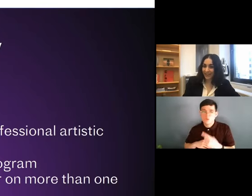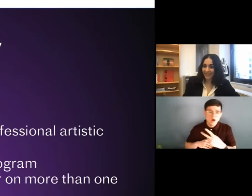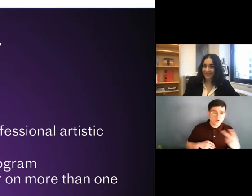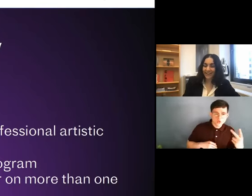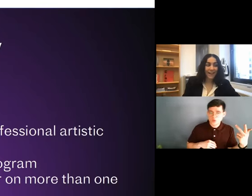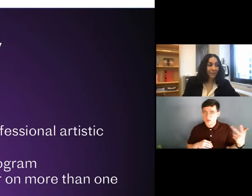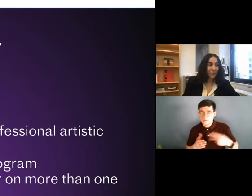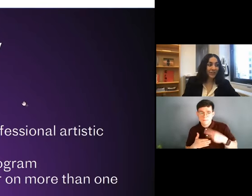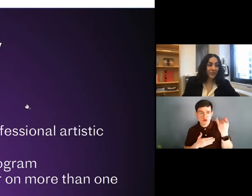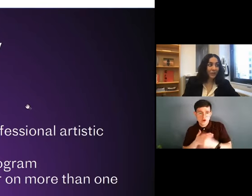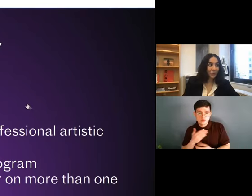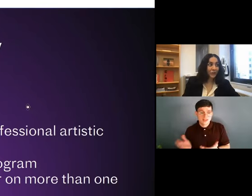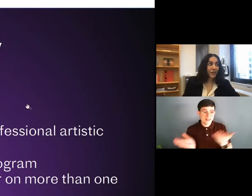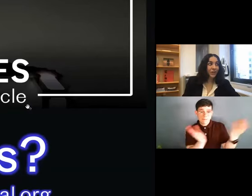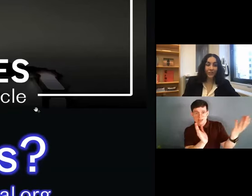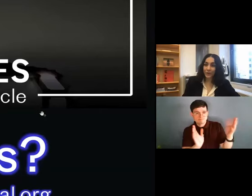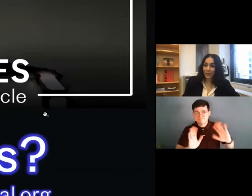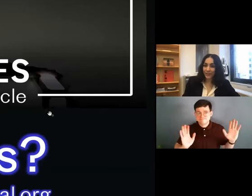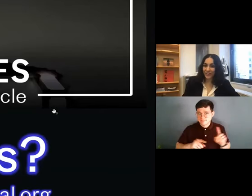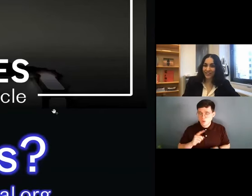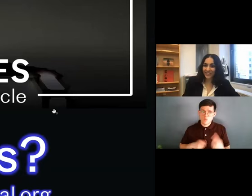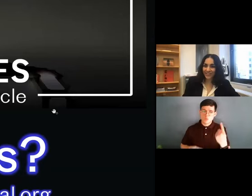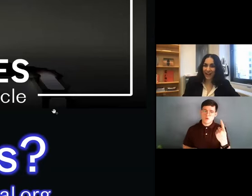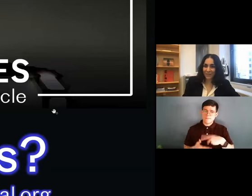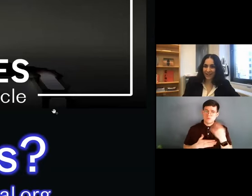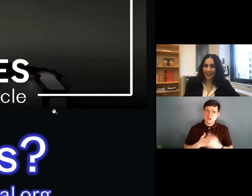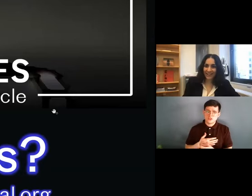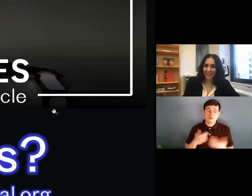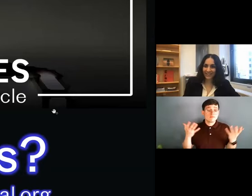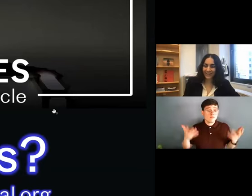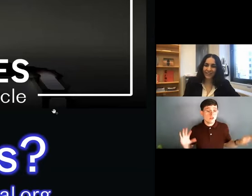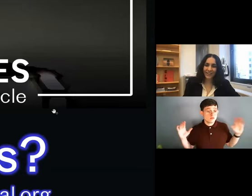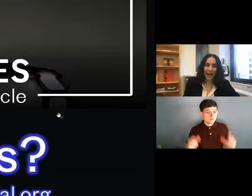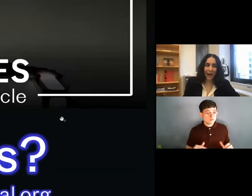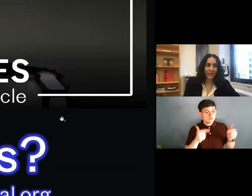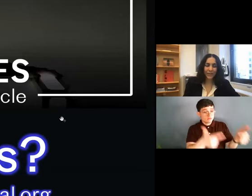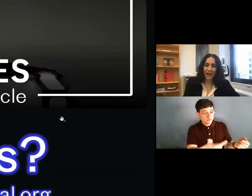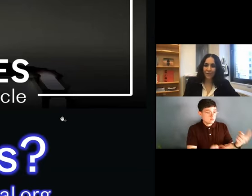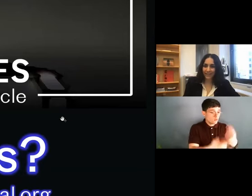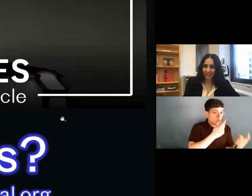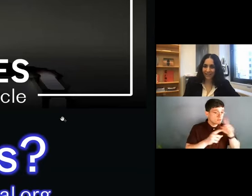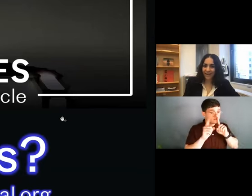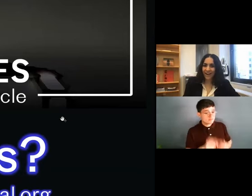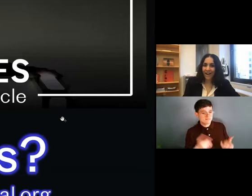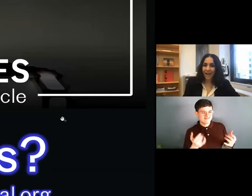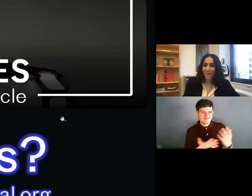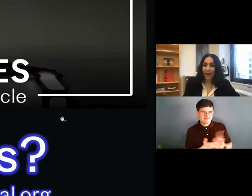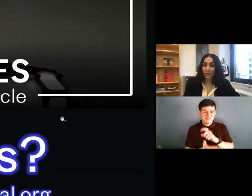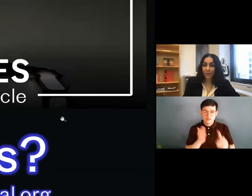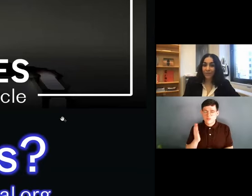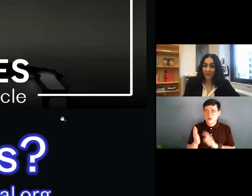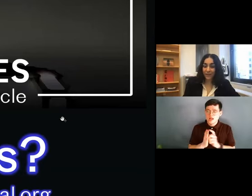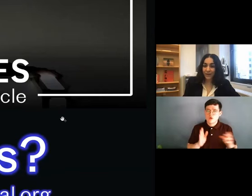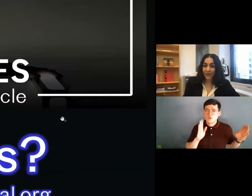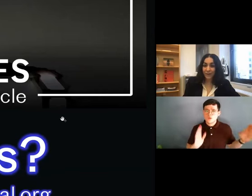with that, I'm going to turn it over to your questions and see how many I can answer in the hour that we have together. I